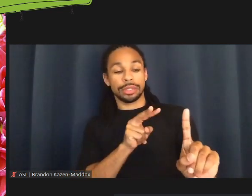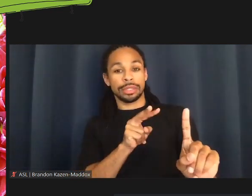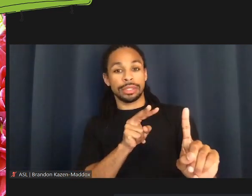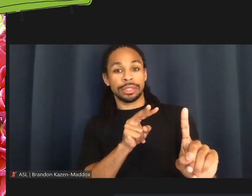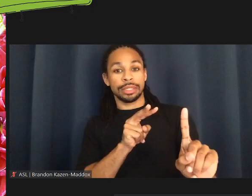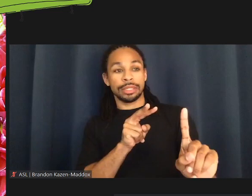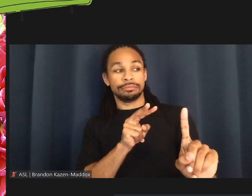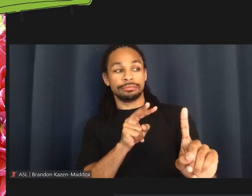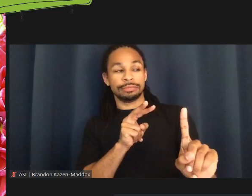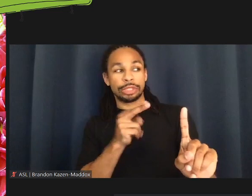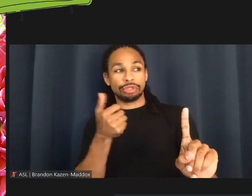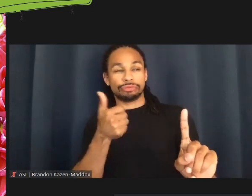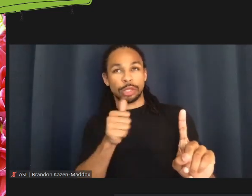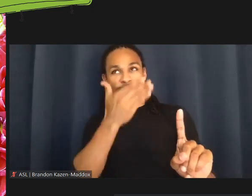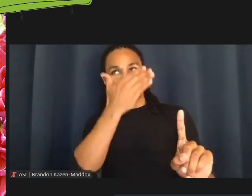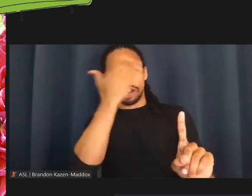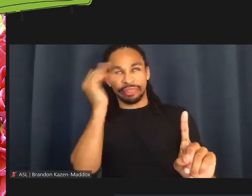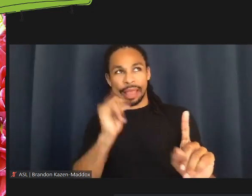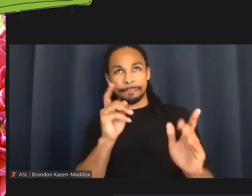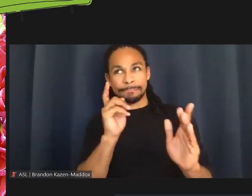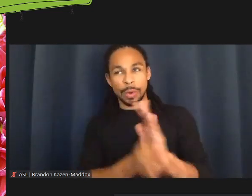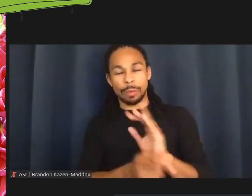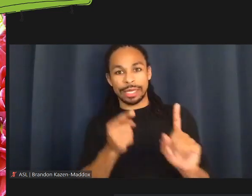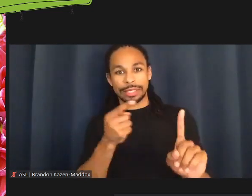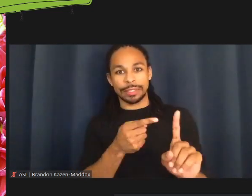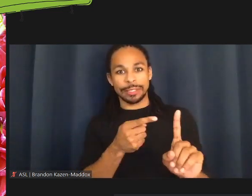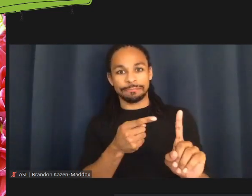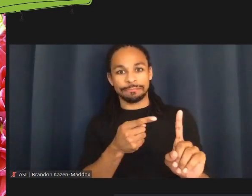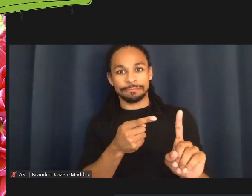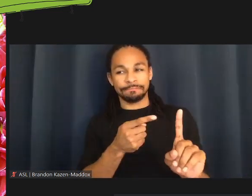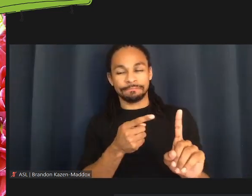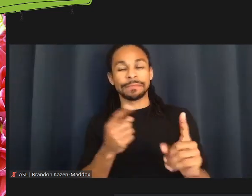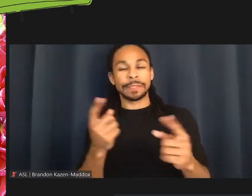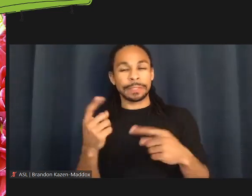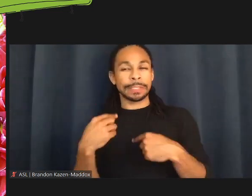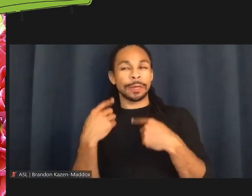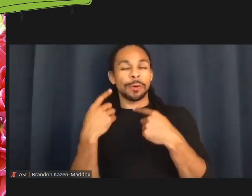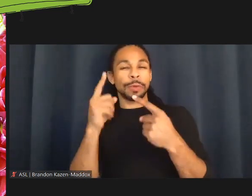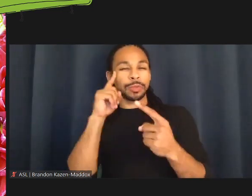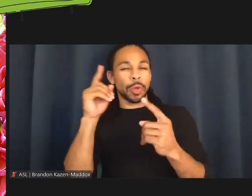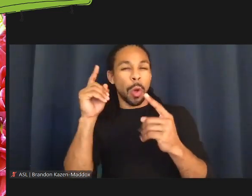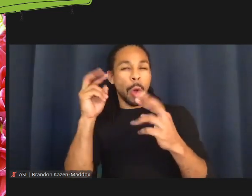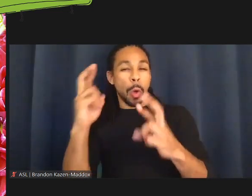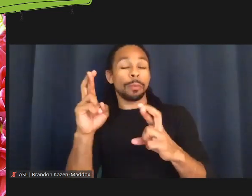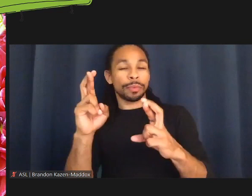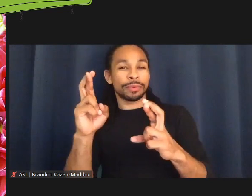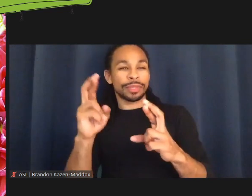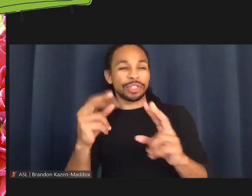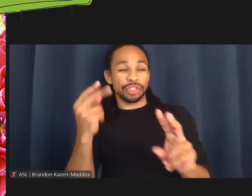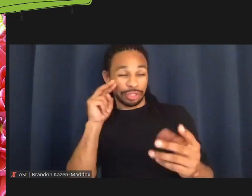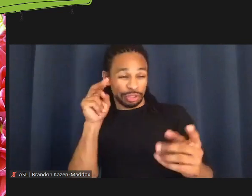moment. She's long seated hope for something soft in the boy.